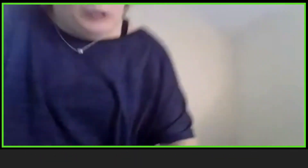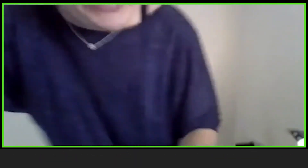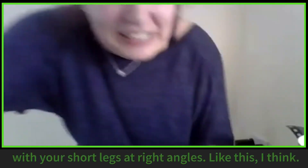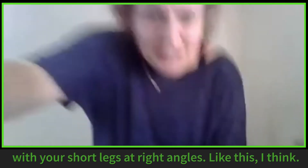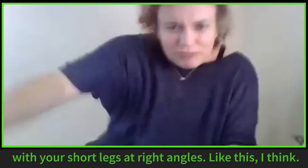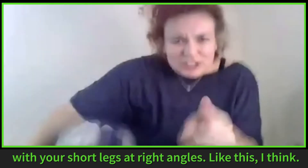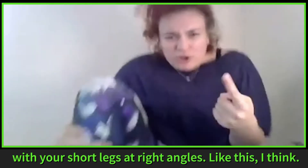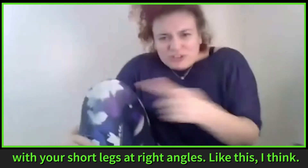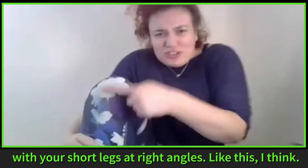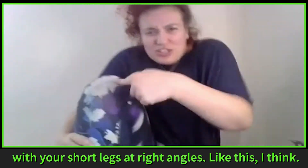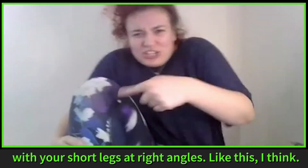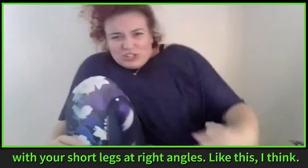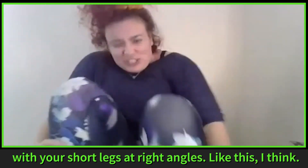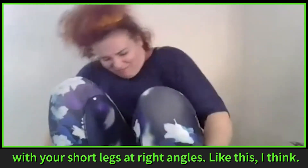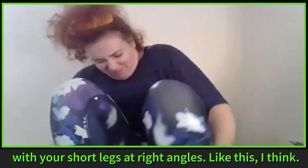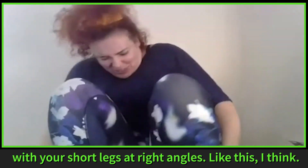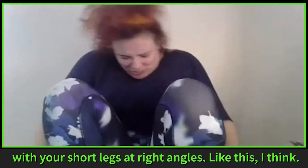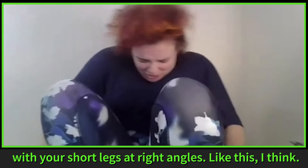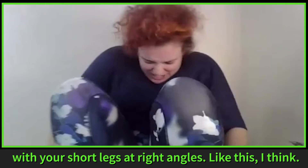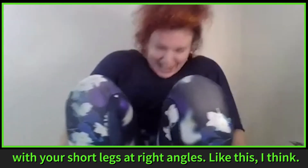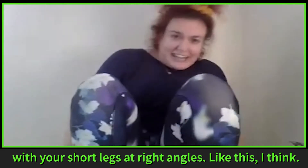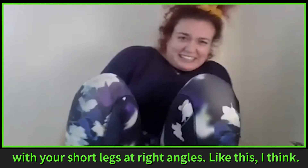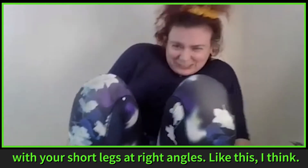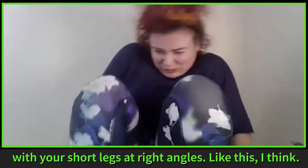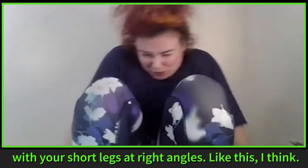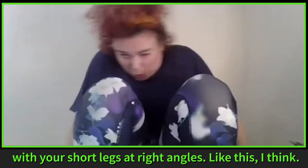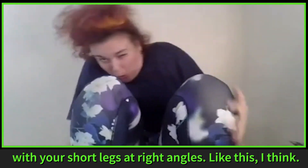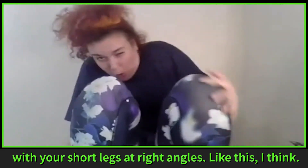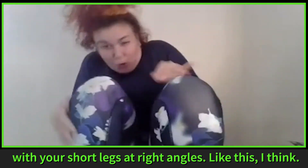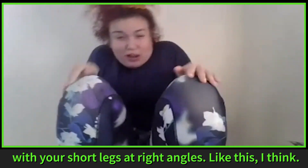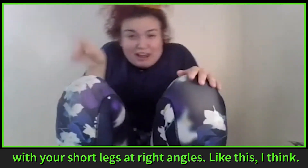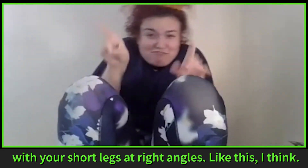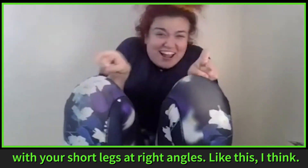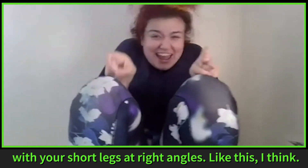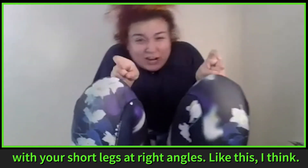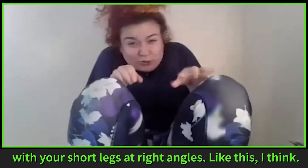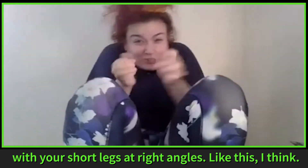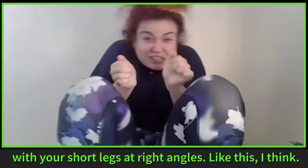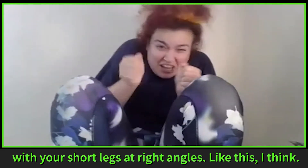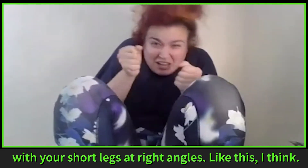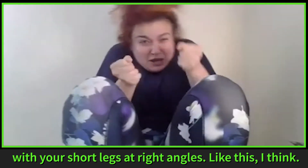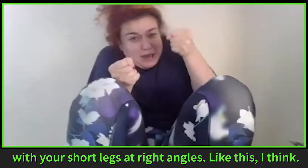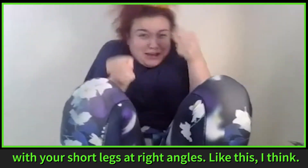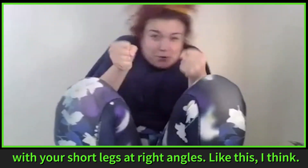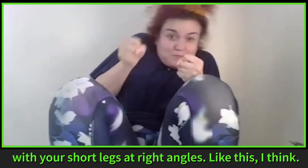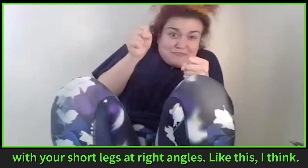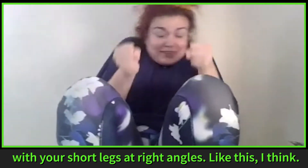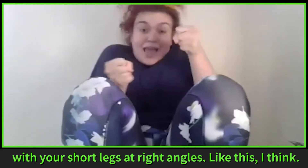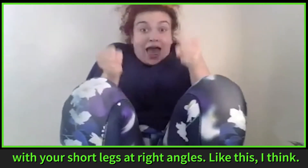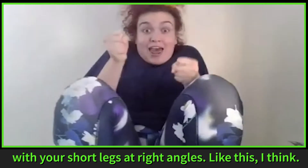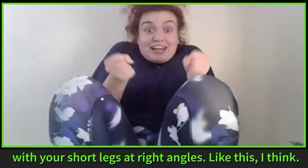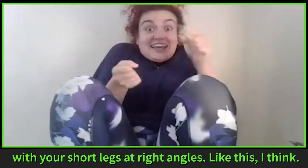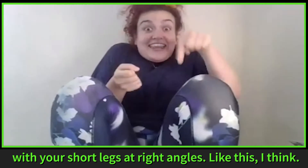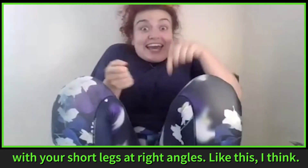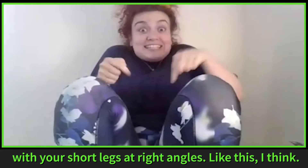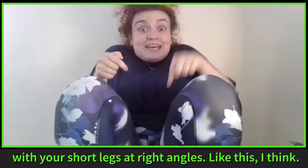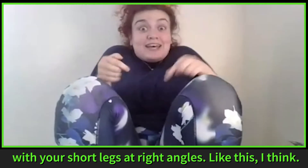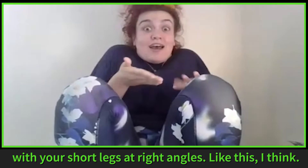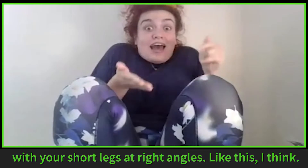Oh, with your legs on at right angles. Like this. Have